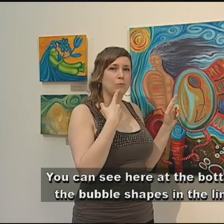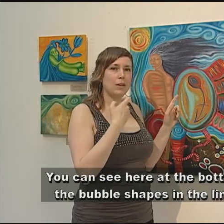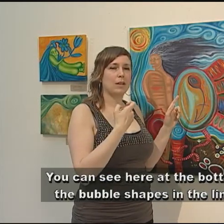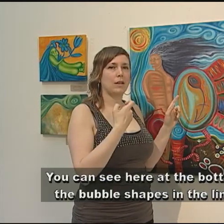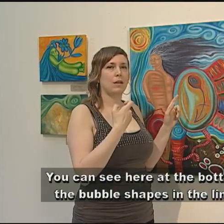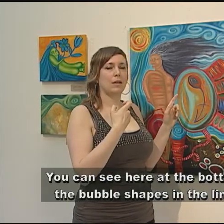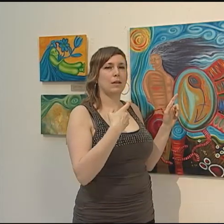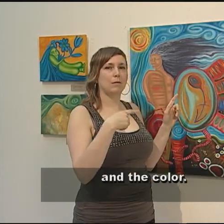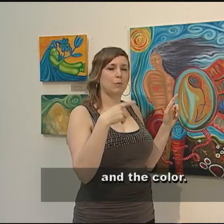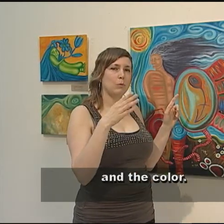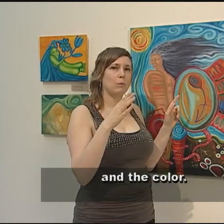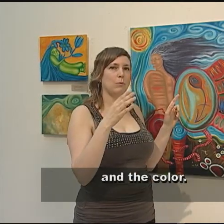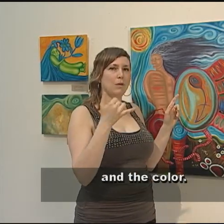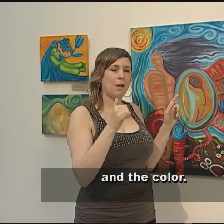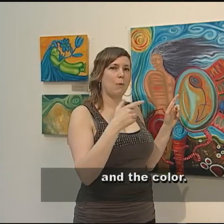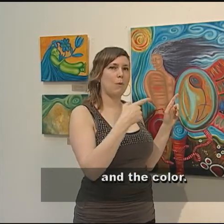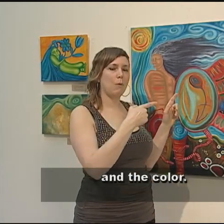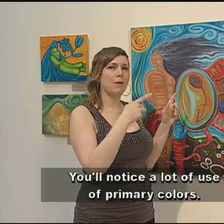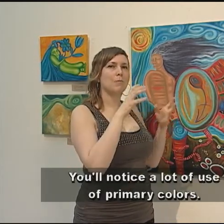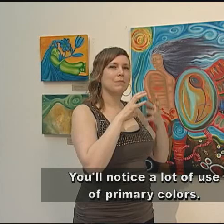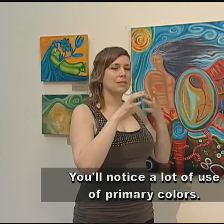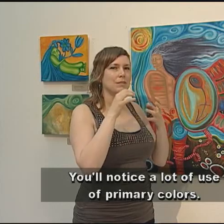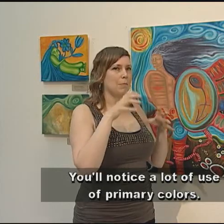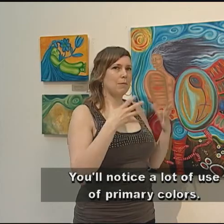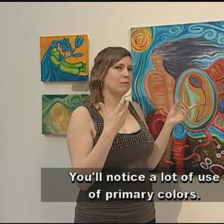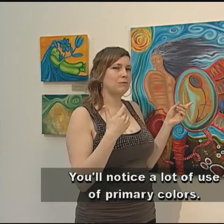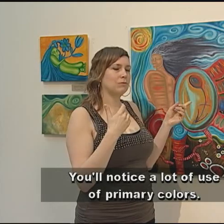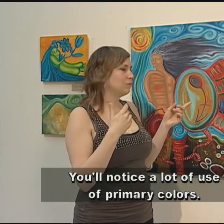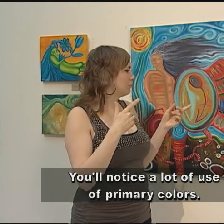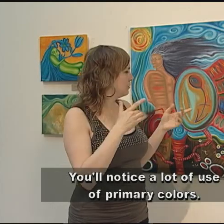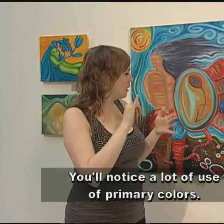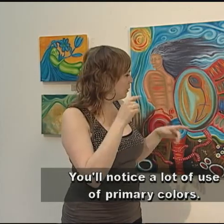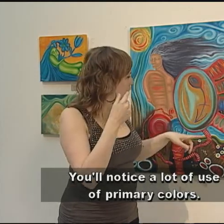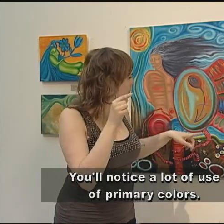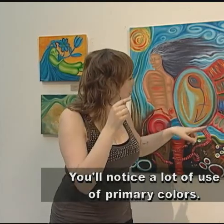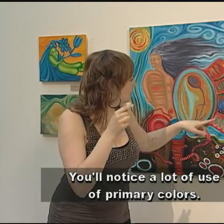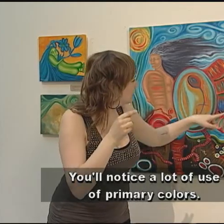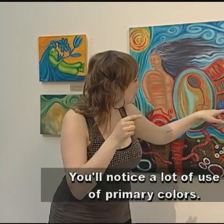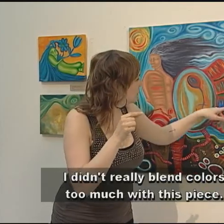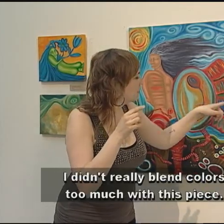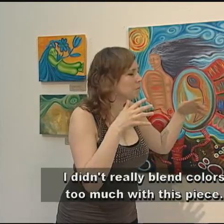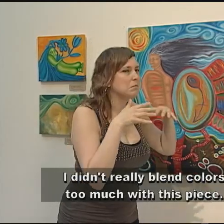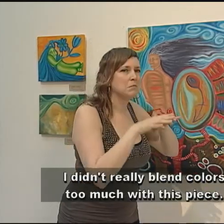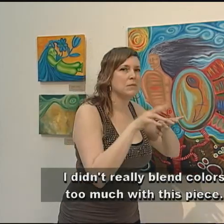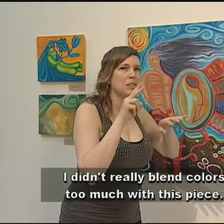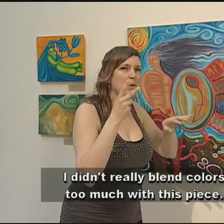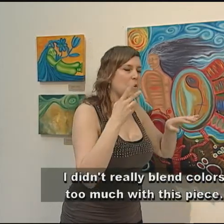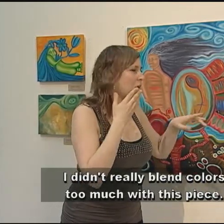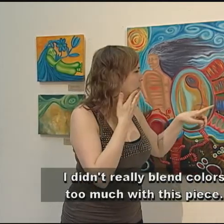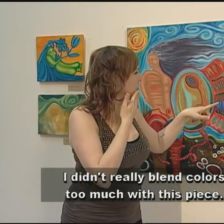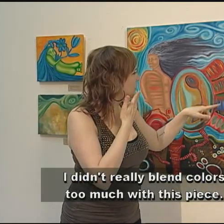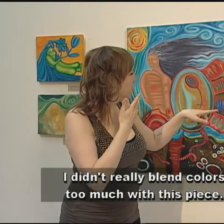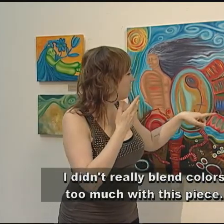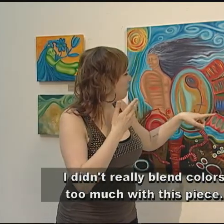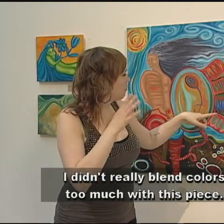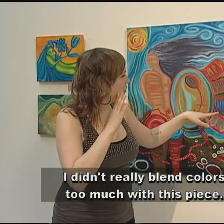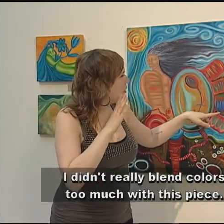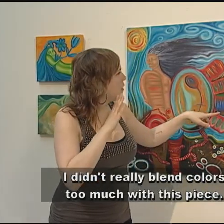bubble shapes and the line in the color. You'll notice a lot of use of primary colors. I didn't really blend colors too much with this